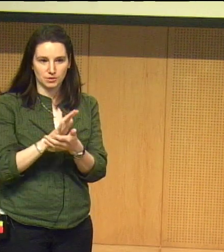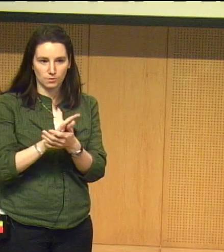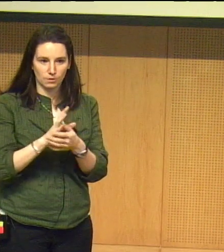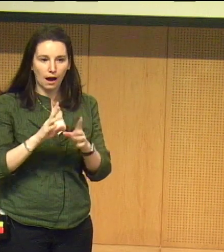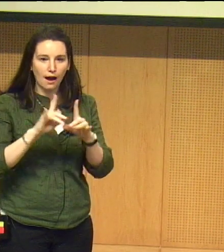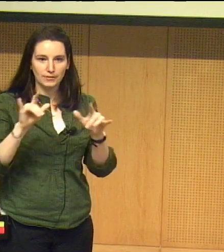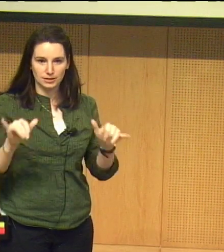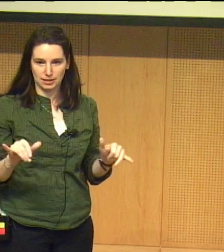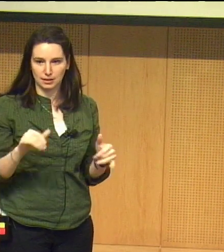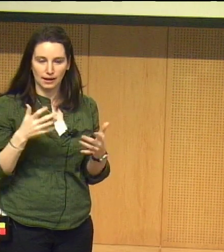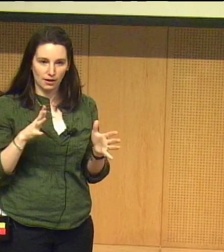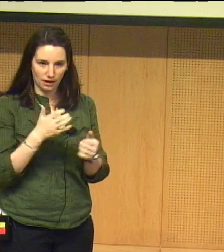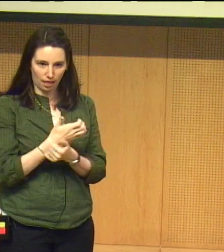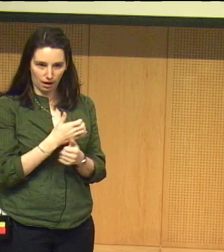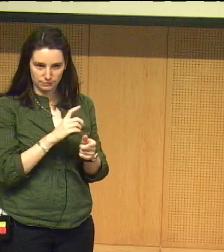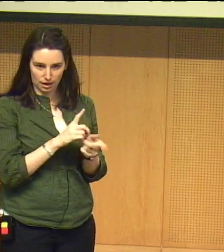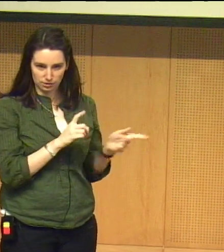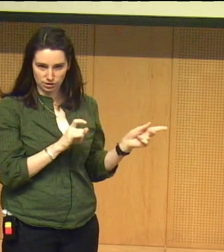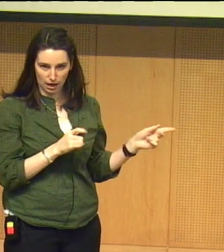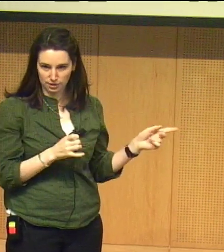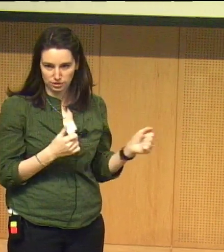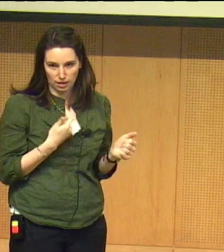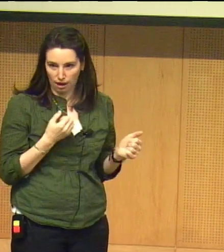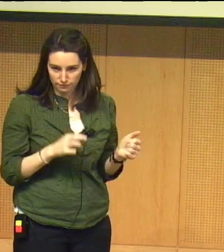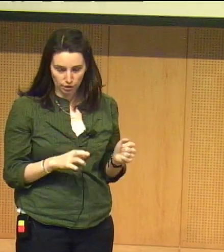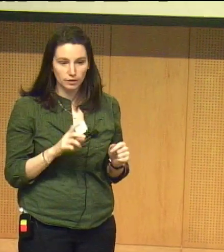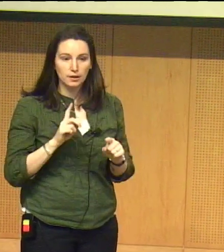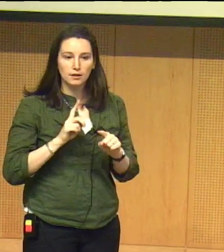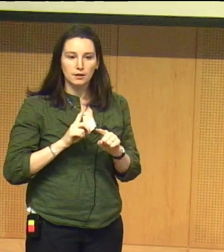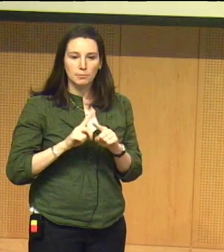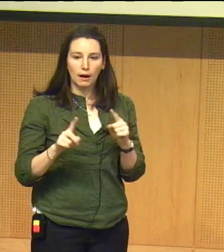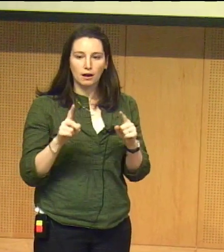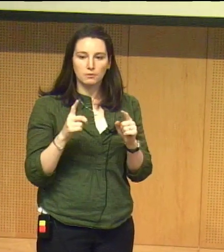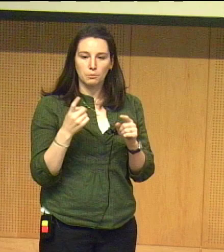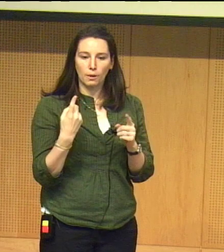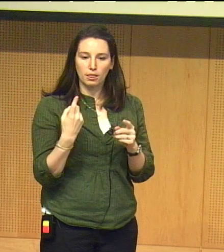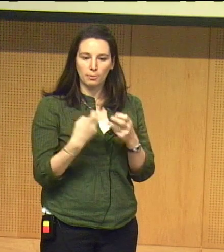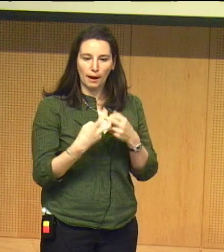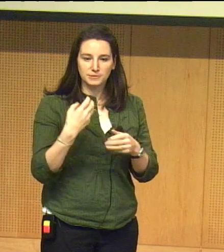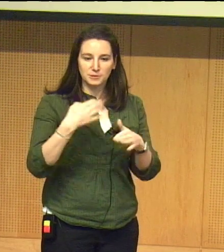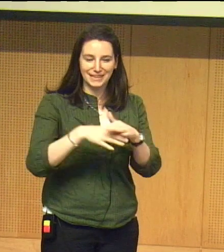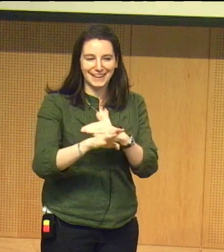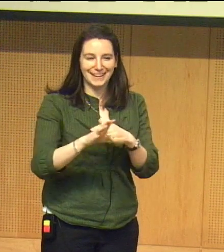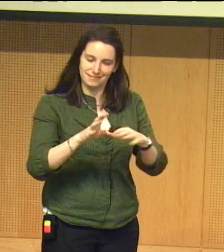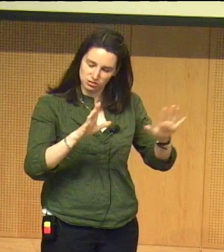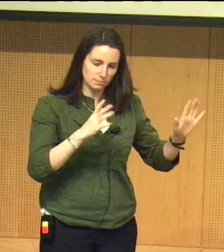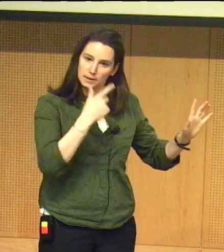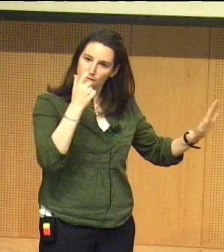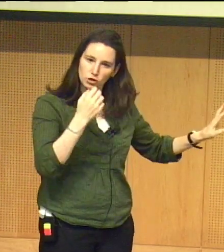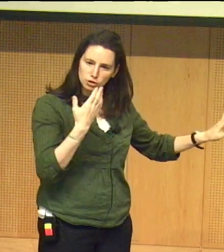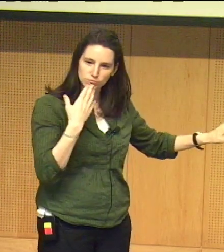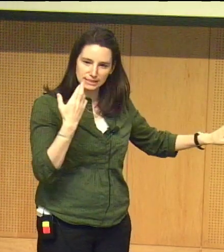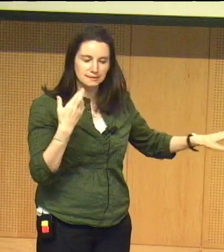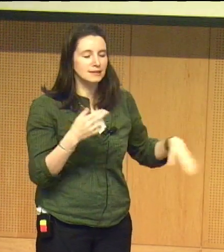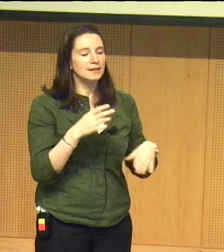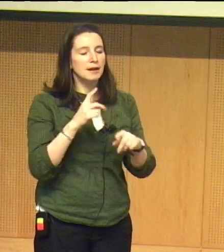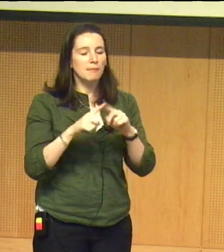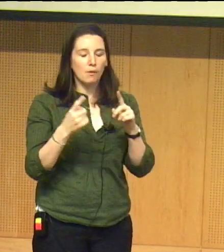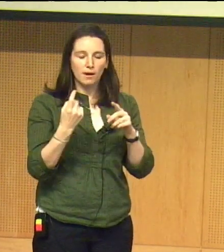school, obviously they already loved Dr. Dodge. They loved her. But one of the problems with, for good reason, but one of the